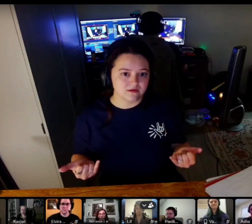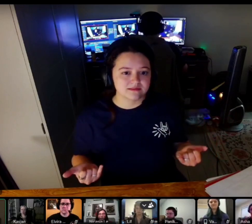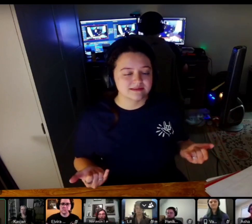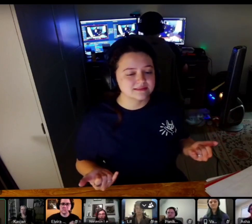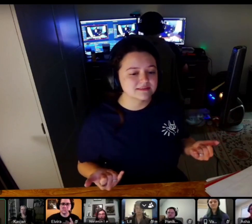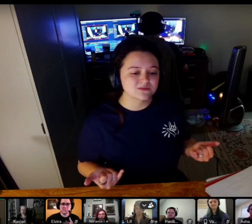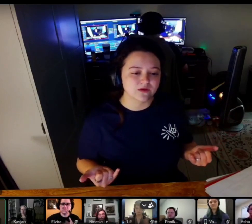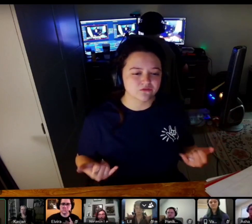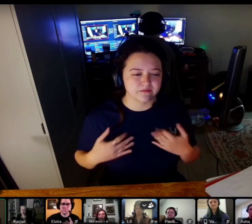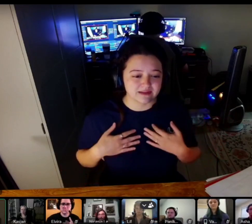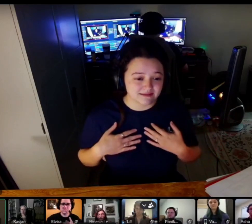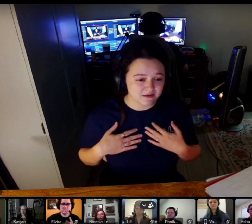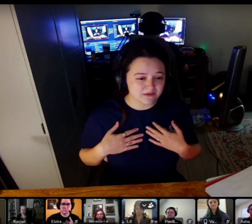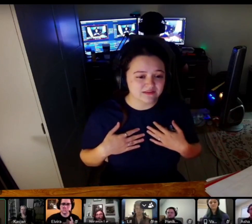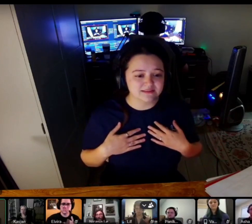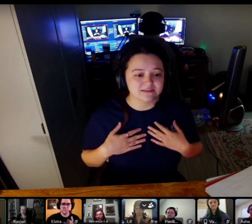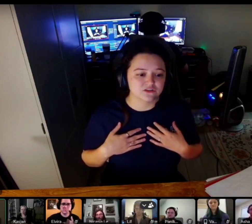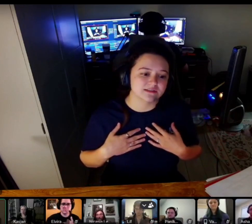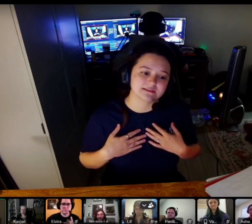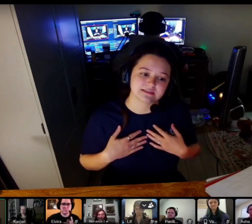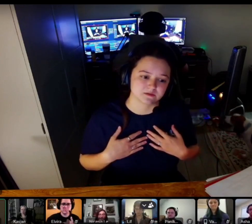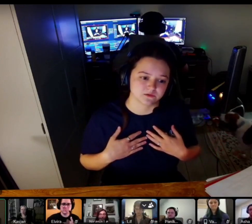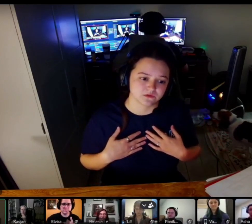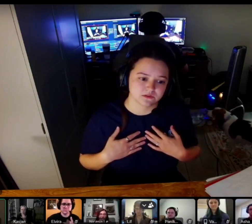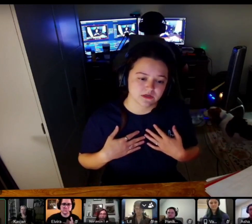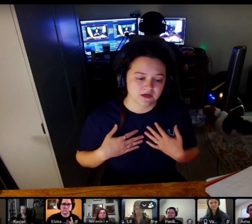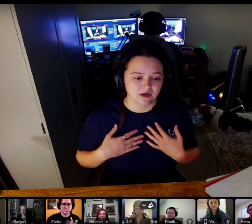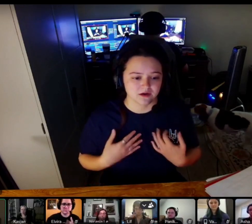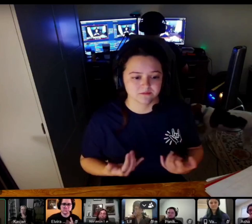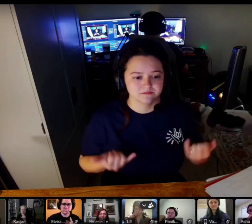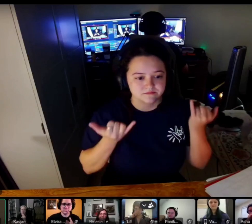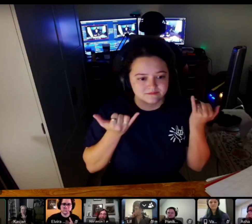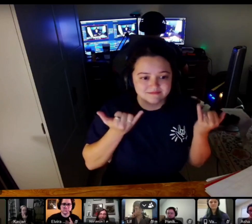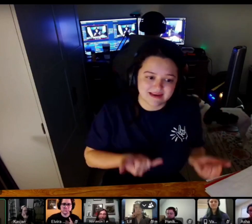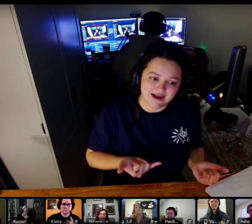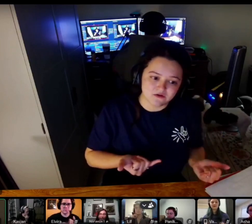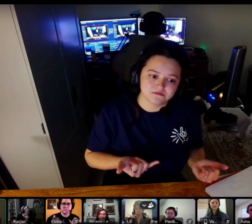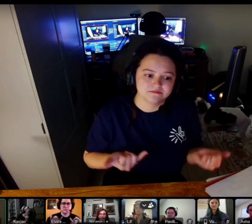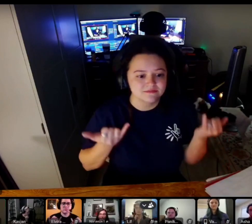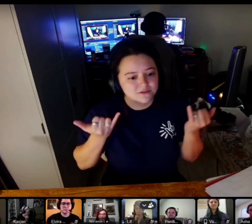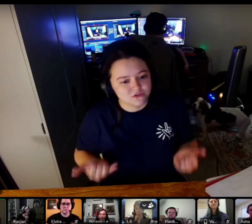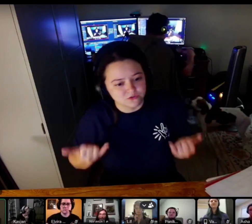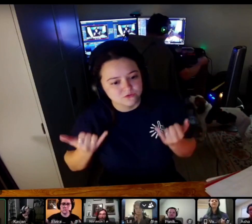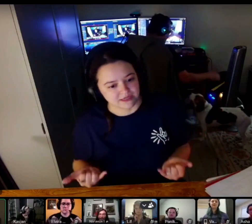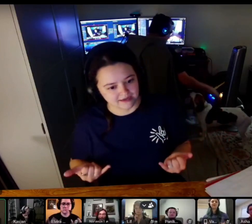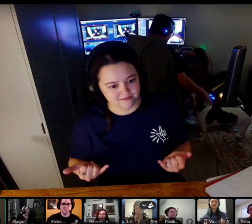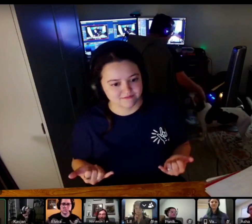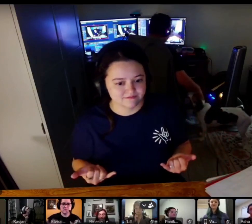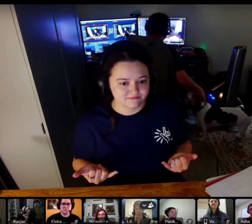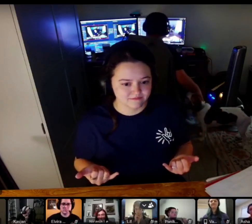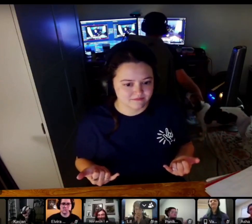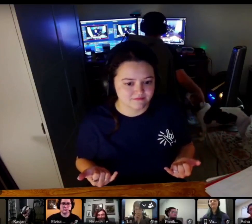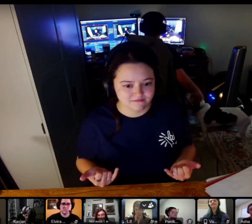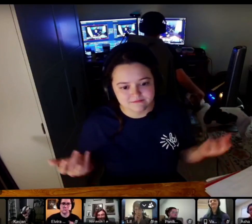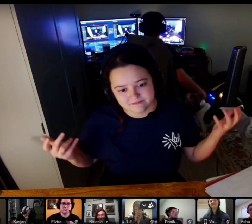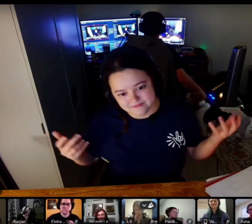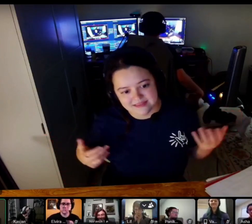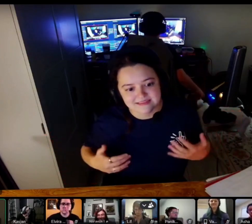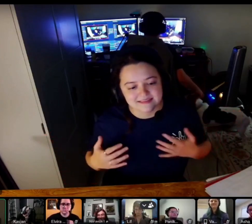The easiest way for me to think about this is just the syllables. Now, today. That's the easiest